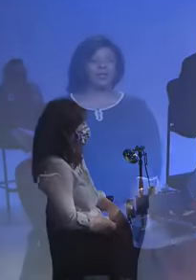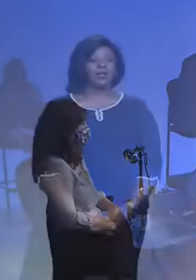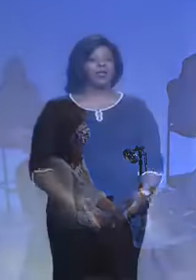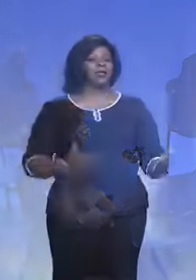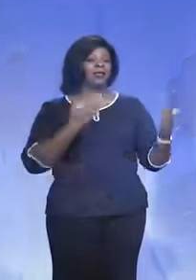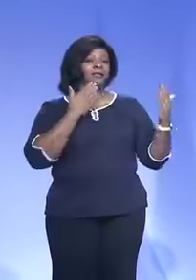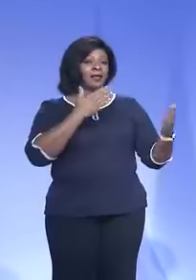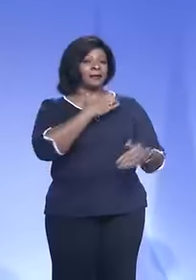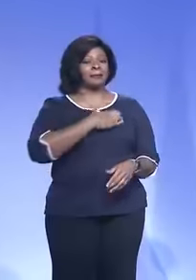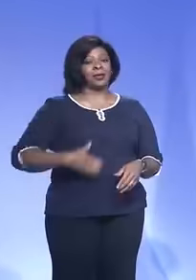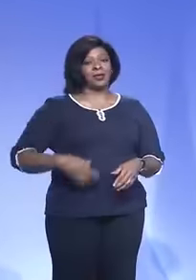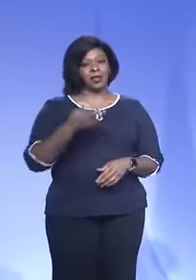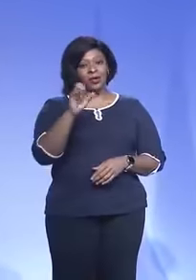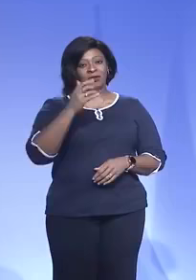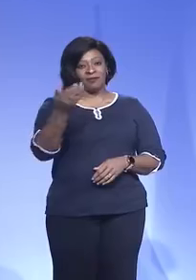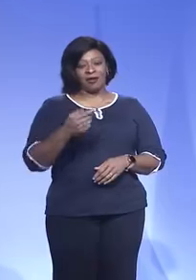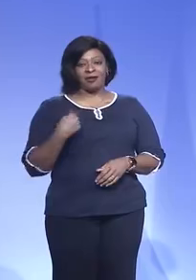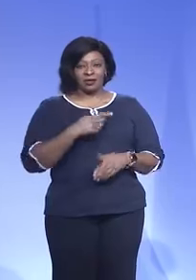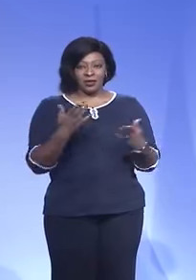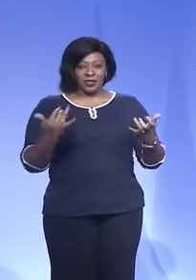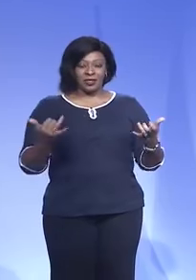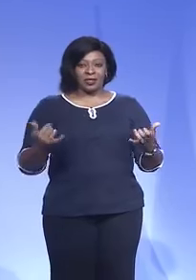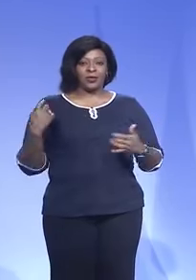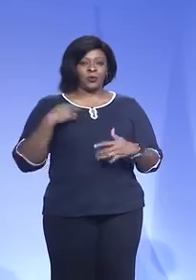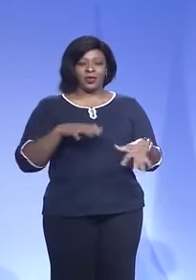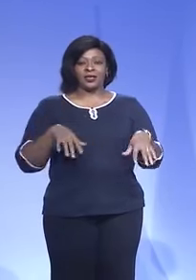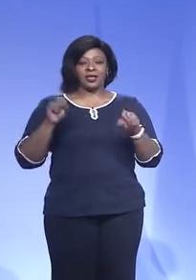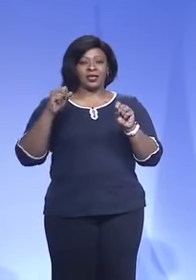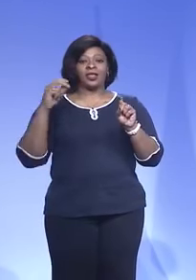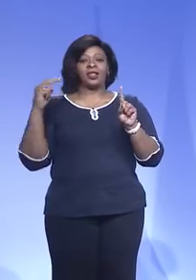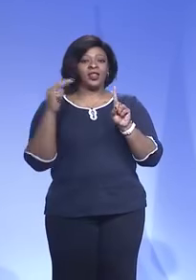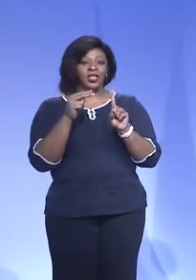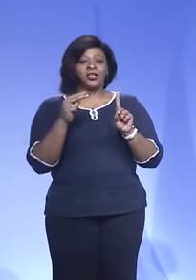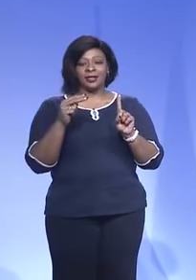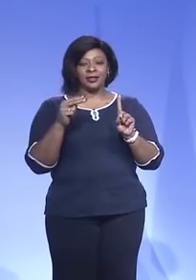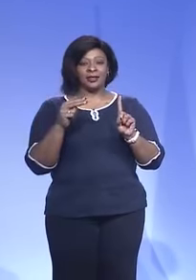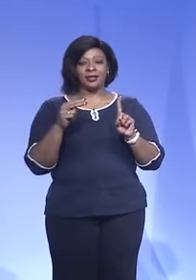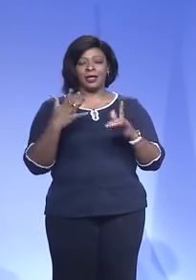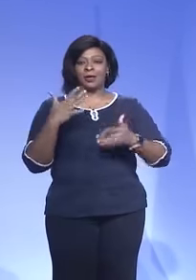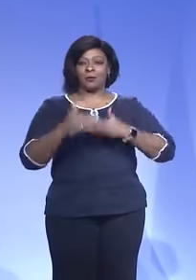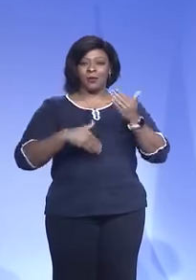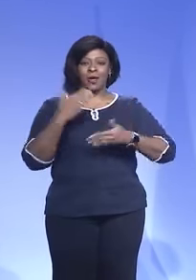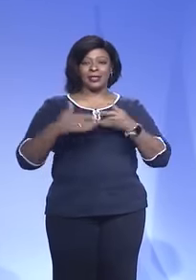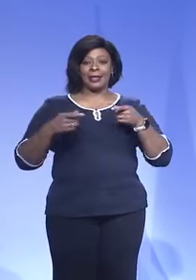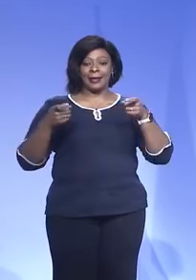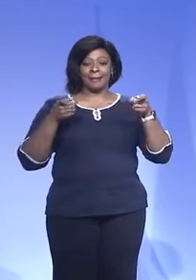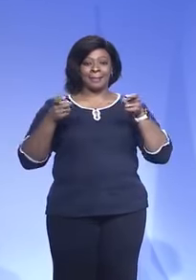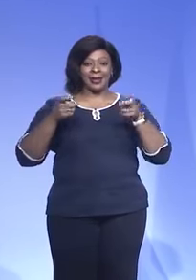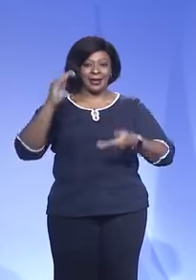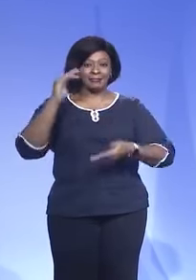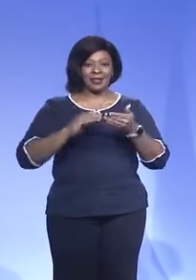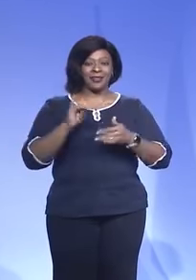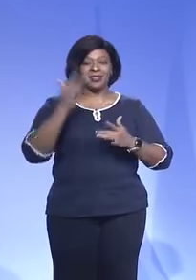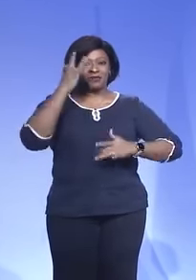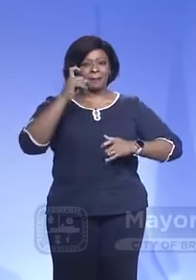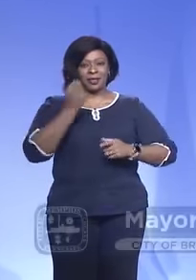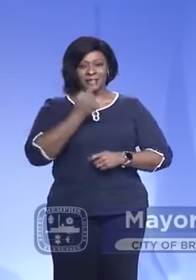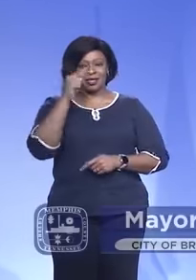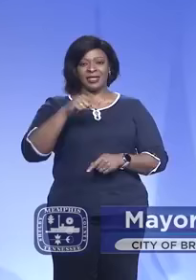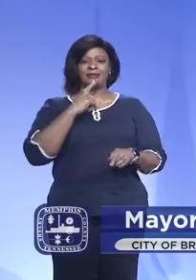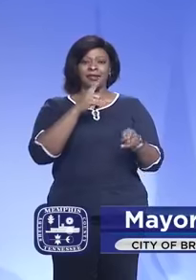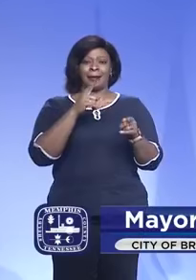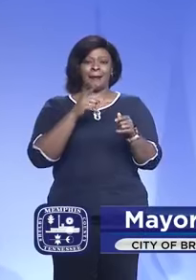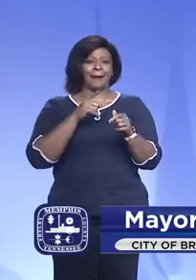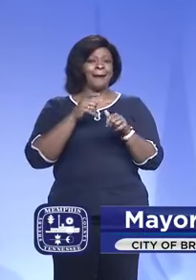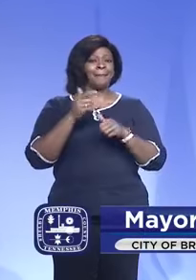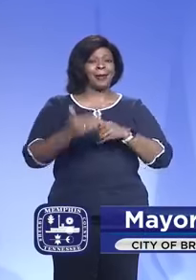Thank you, Mayor Harris, for inviting us down today. As we take a look at the process of mitigating this virus, we must understand this is a marathon.